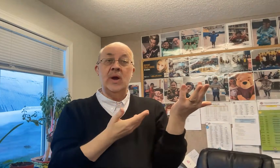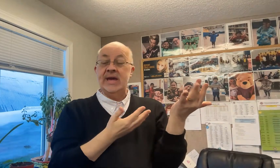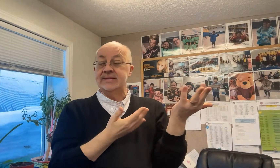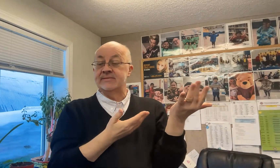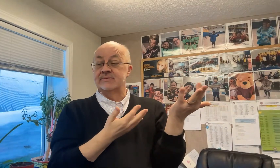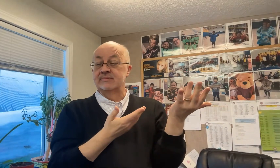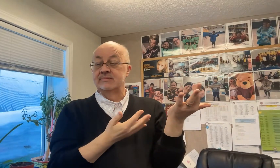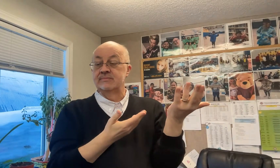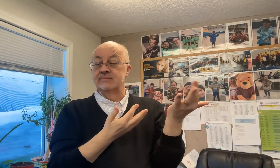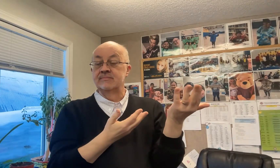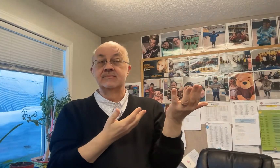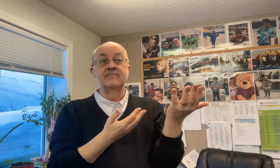wait,